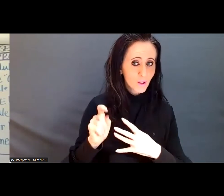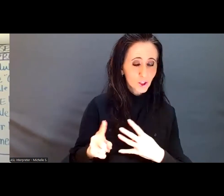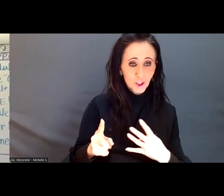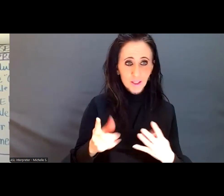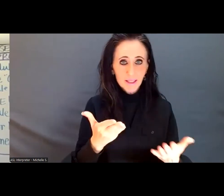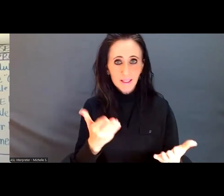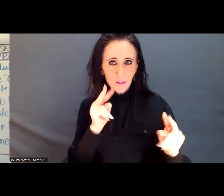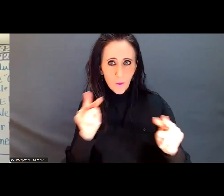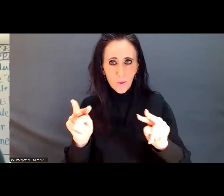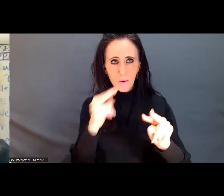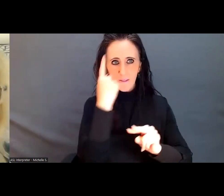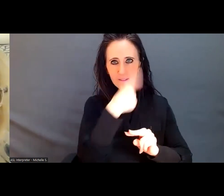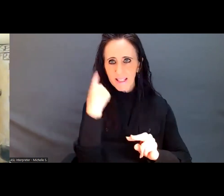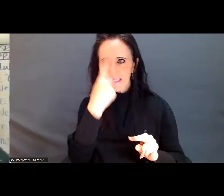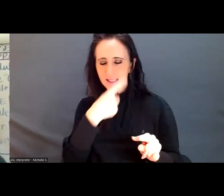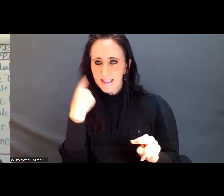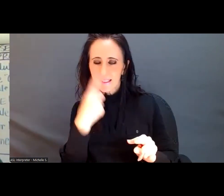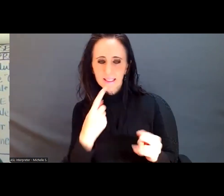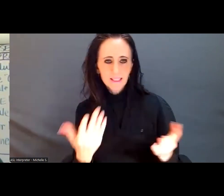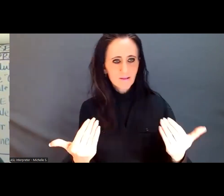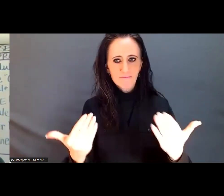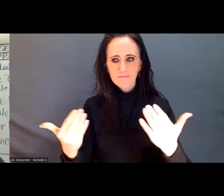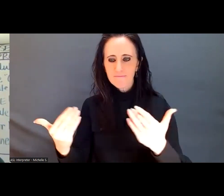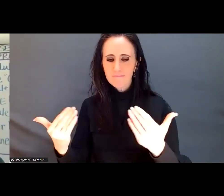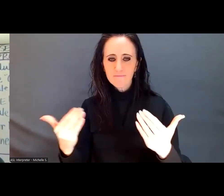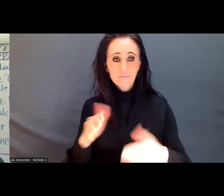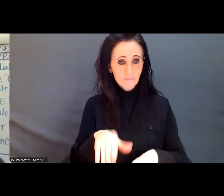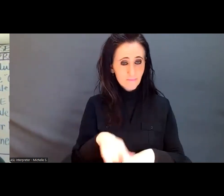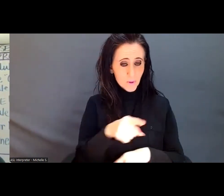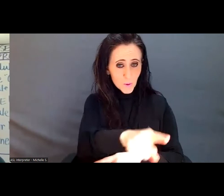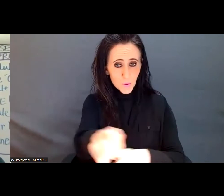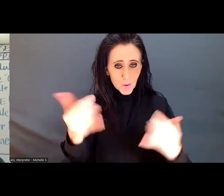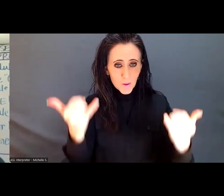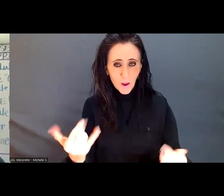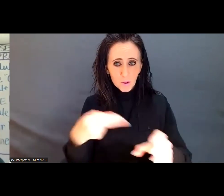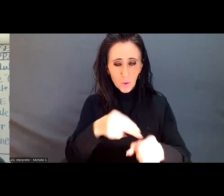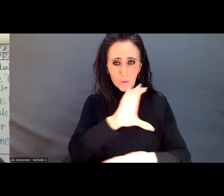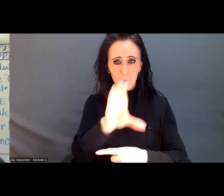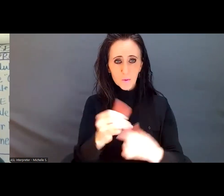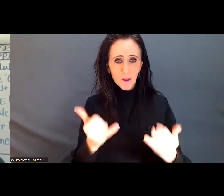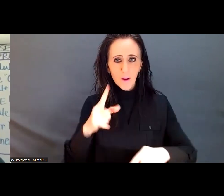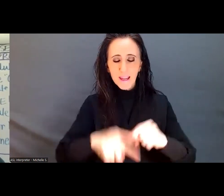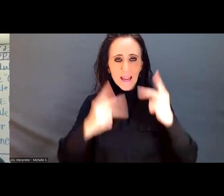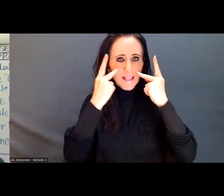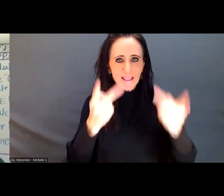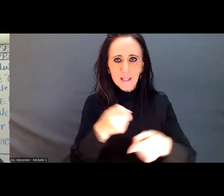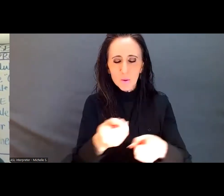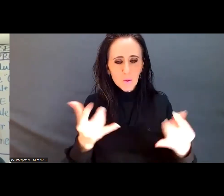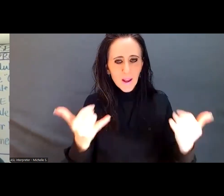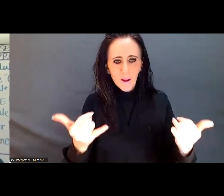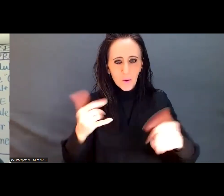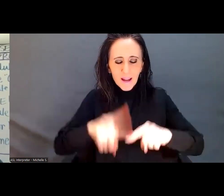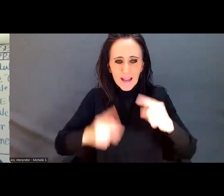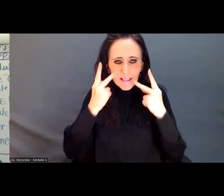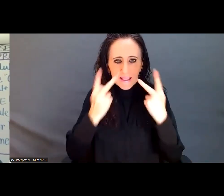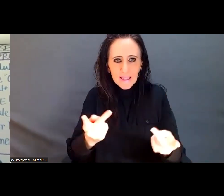engaged. And you know, I can't see all of you. That's not the point. The point is we